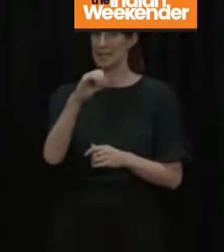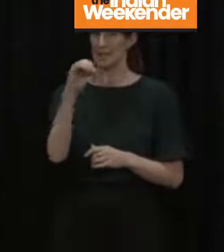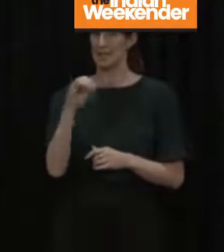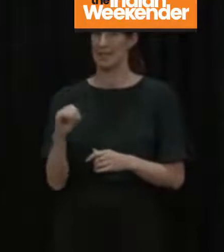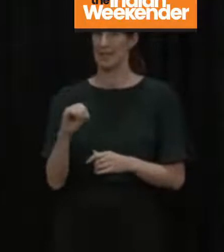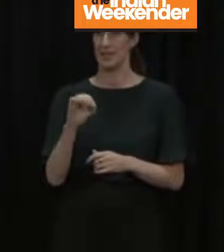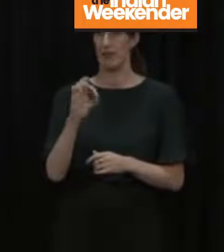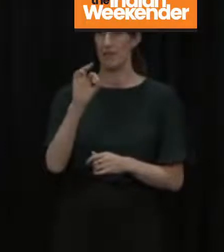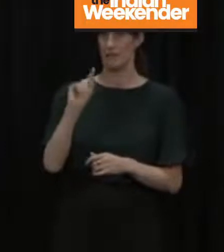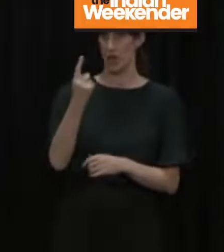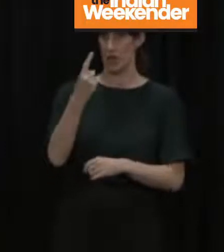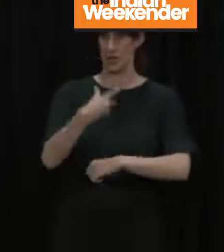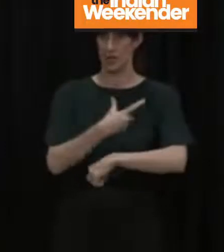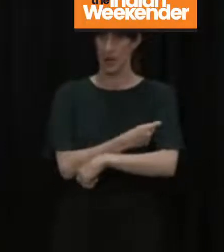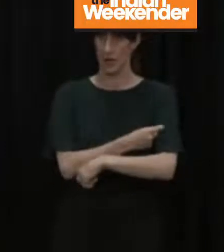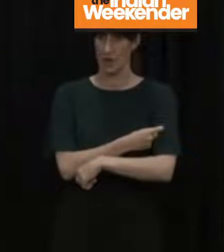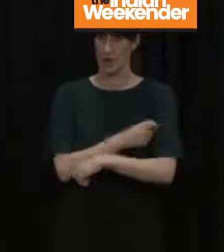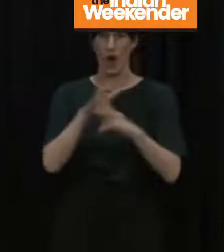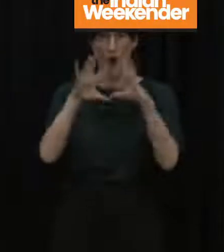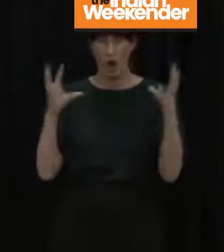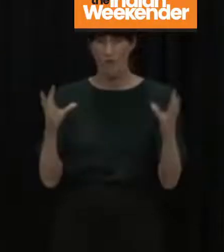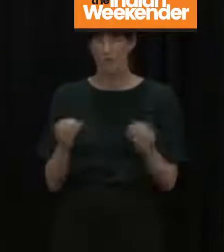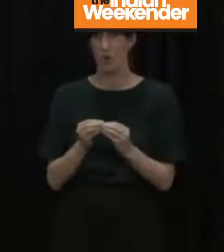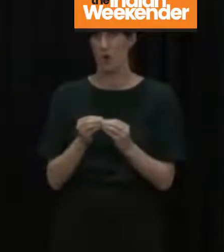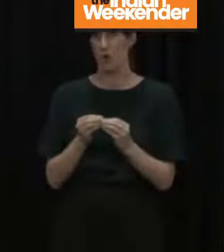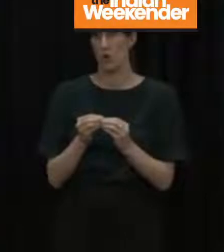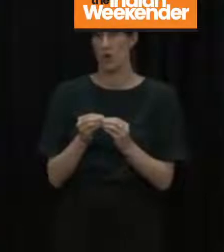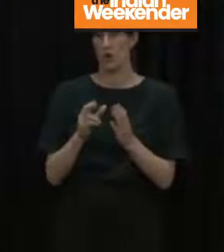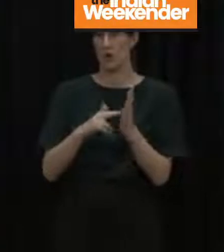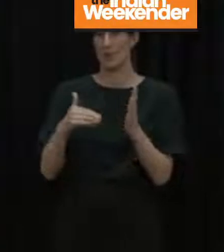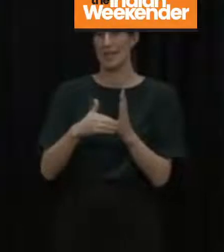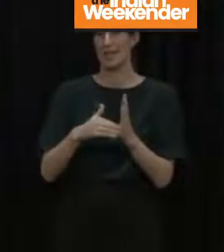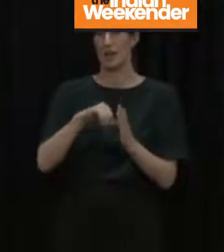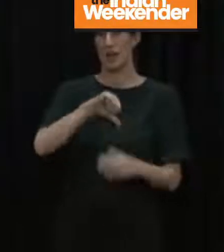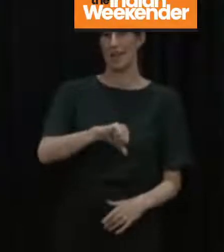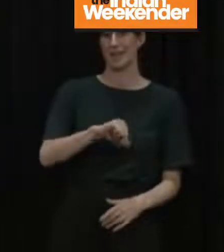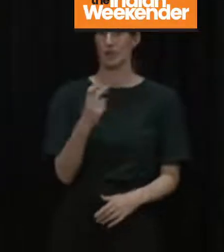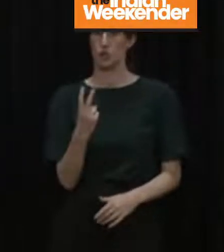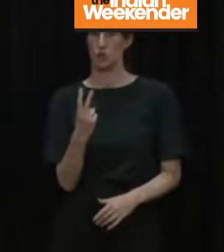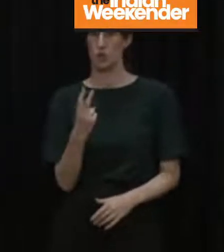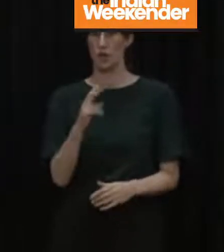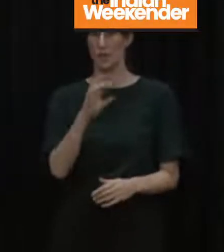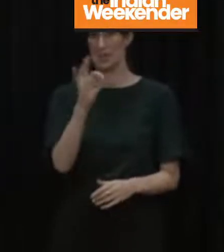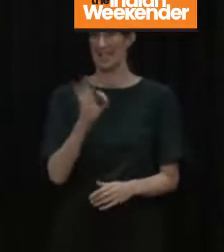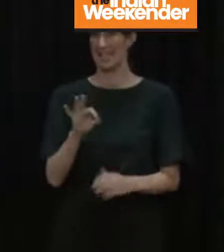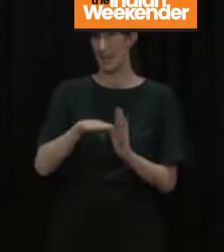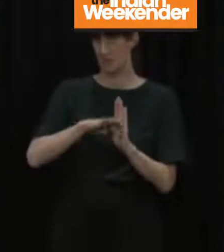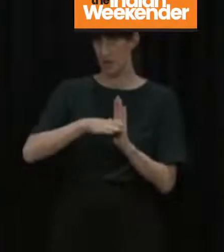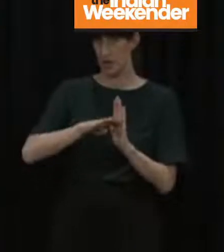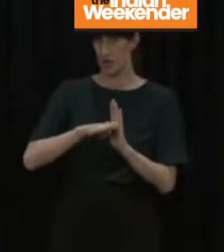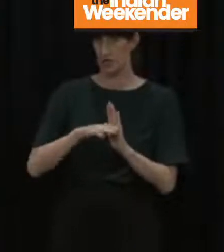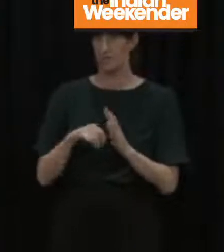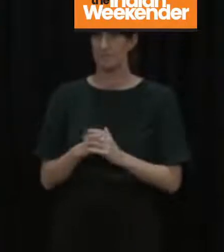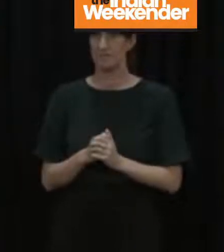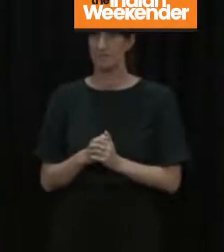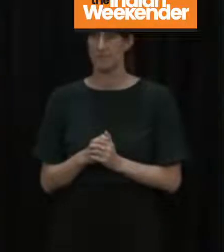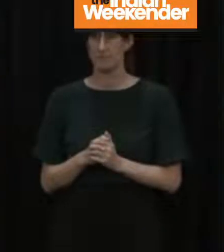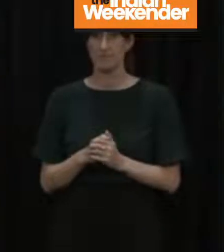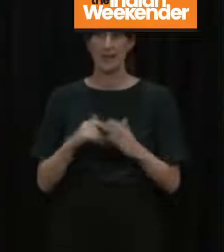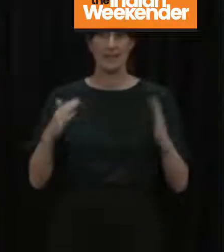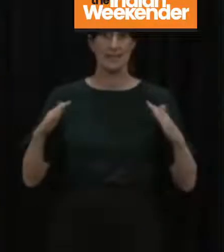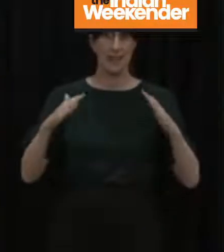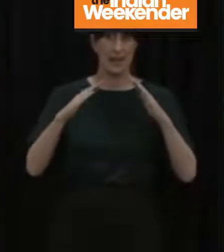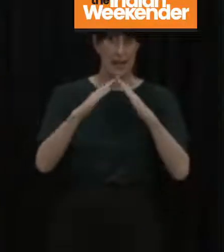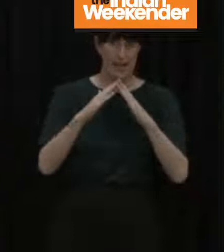rate, which now sits at 92%. Only 7 DHBs are yet to reach the 90% first dose milestone. Taranaki